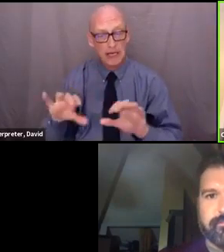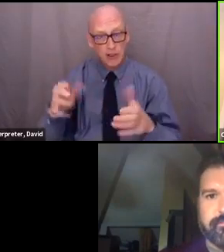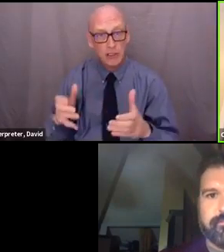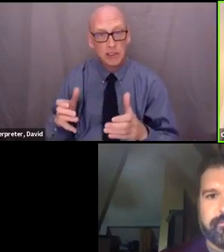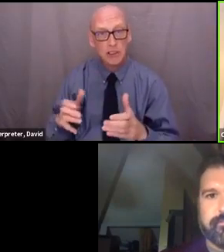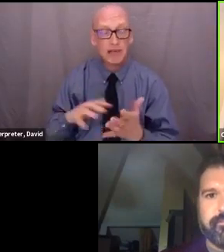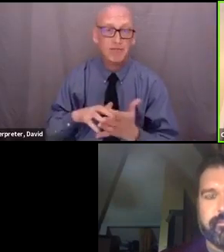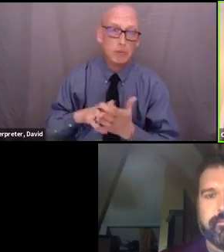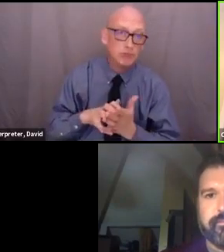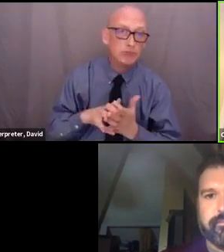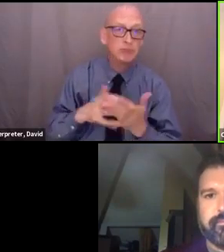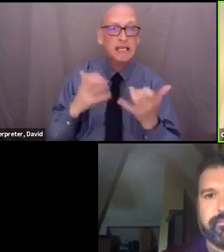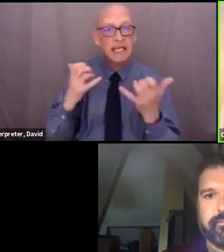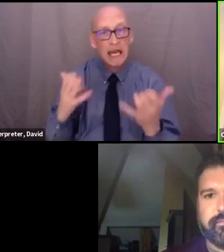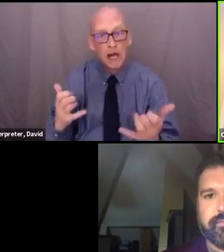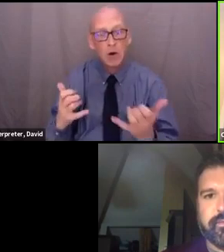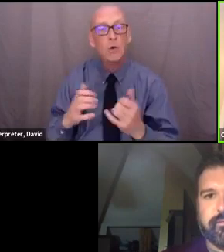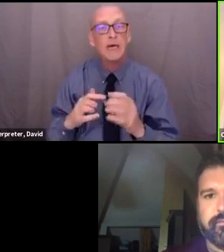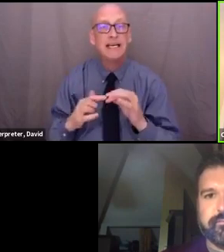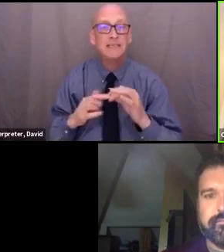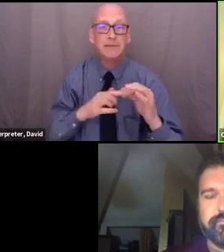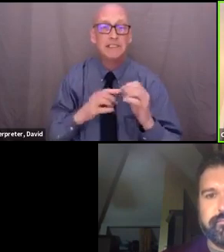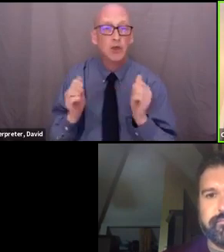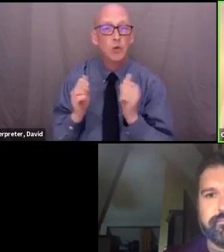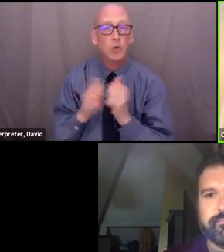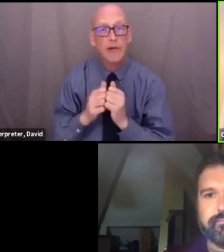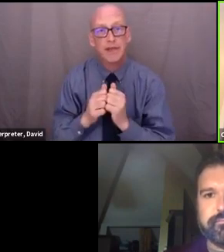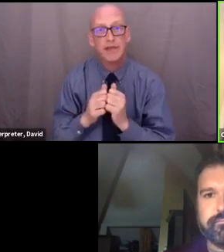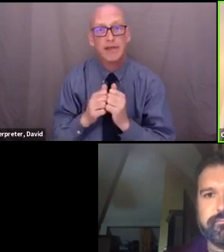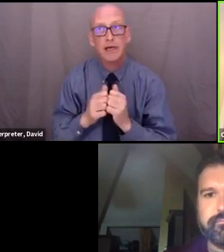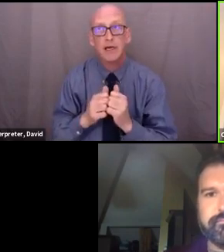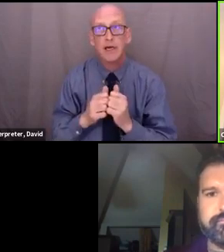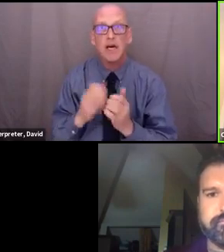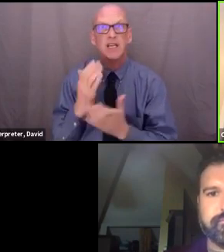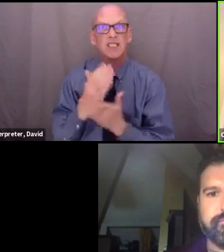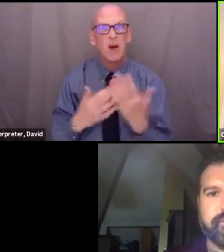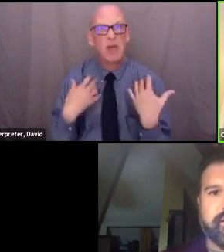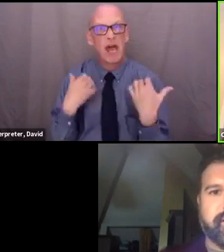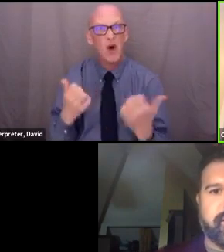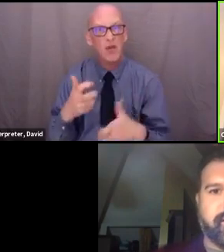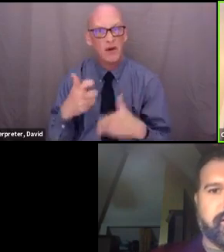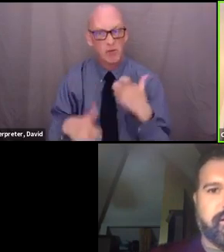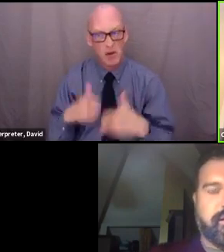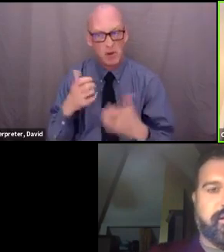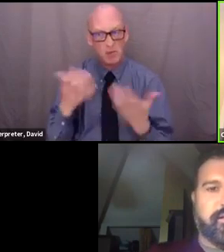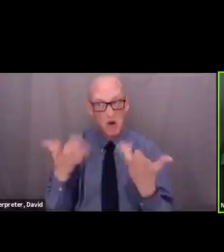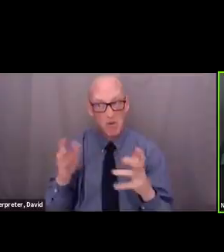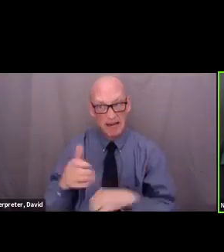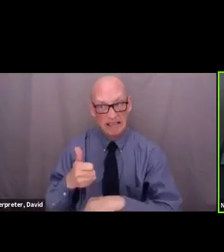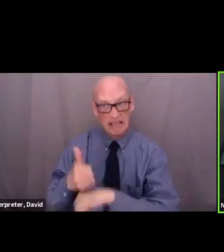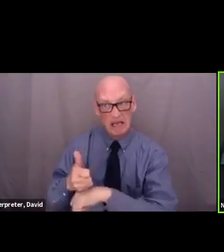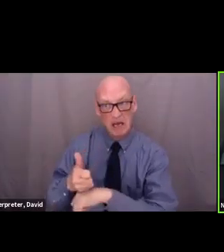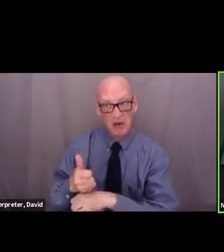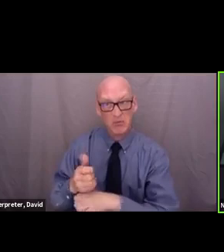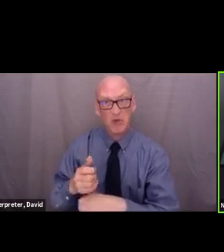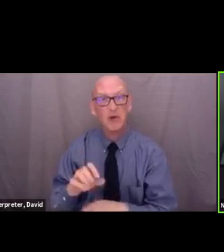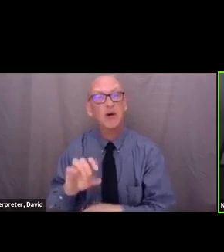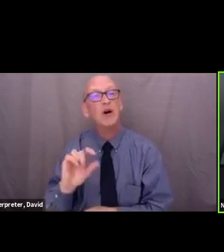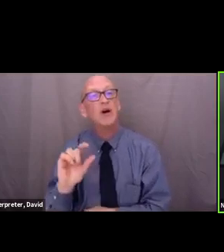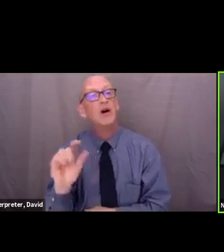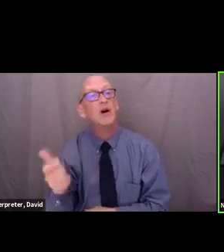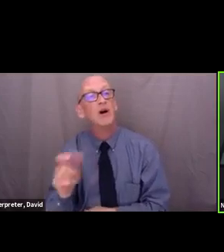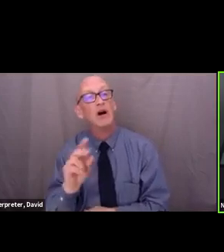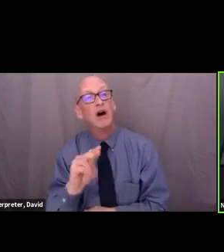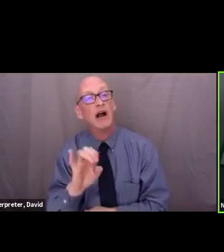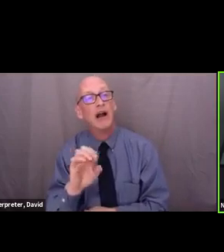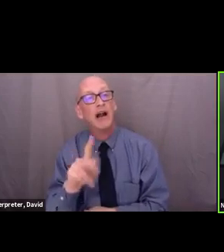right now, especially with maybe underlying health conditions during this time. Yeah, absolutely. I don't think